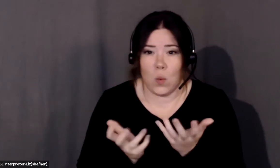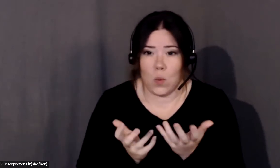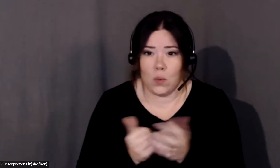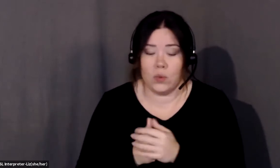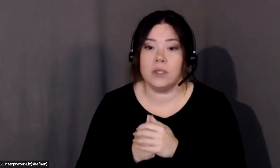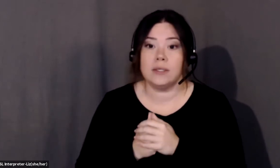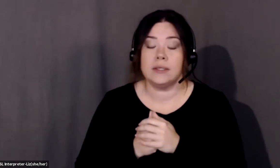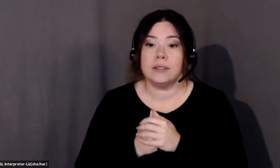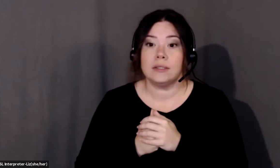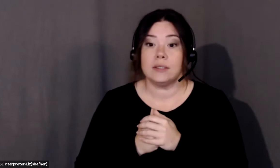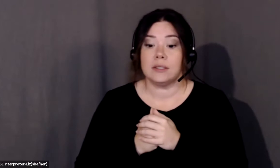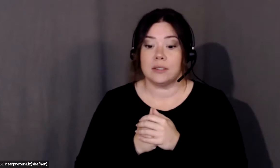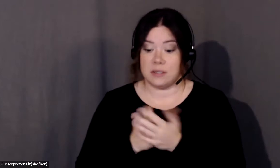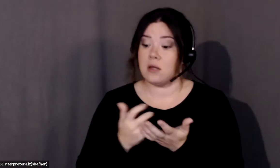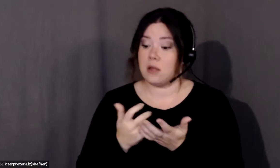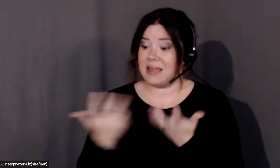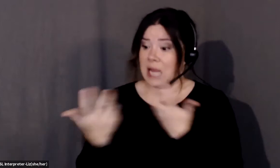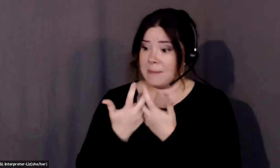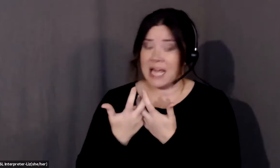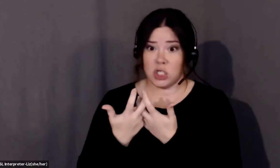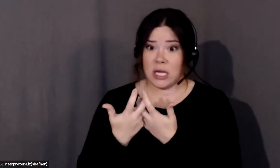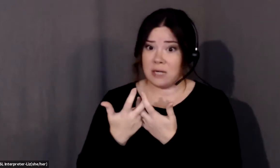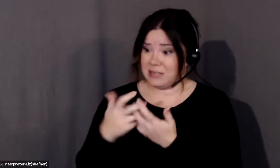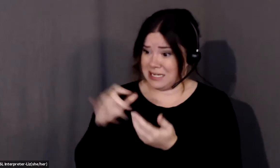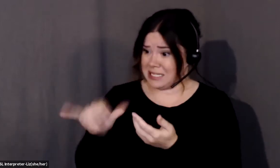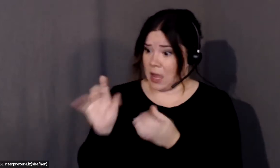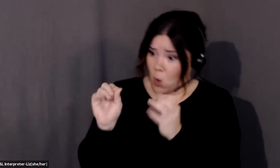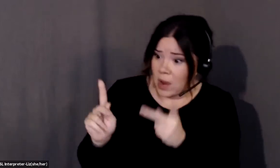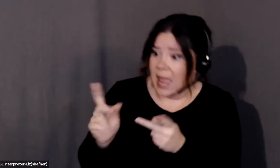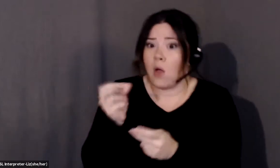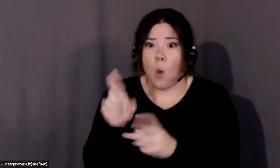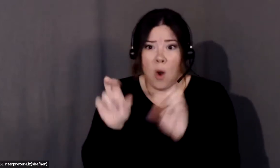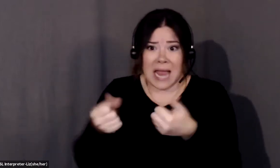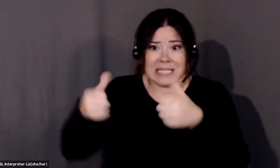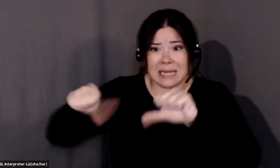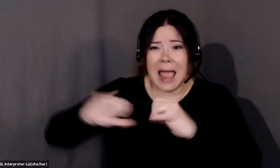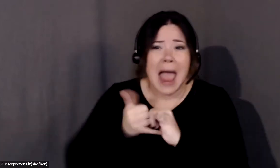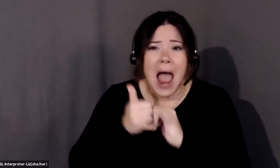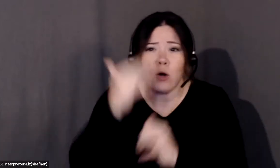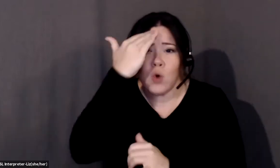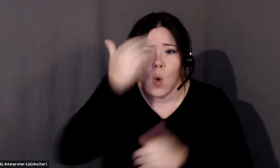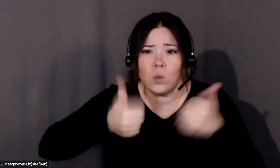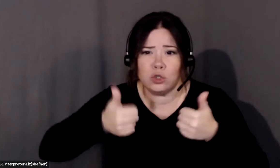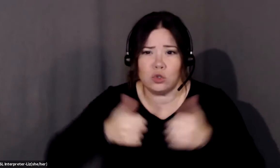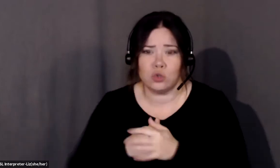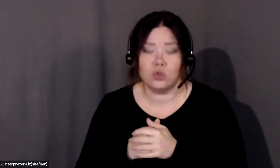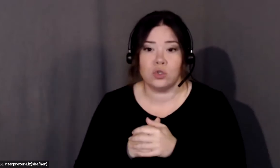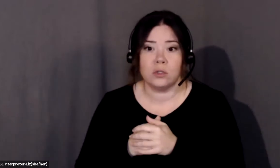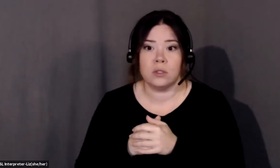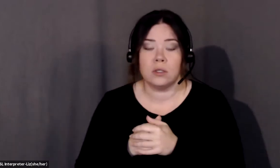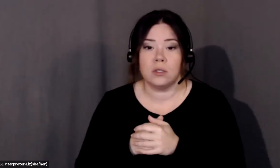that the accommodation is okay or it can be denied? And this is where assessing